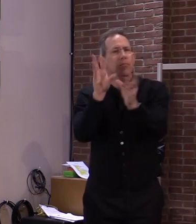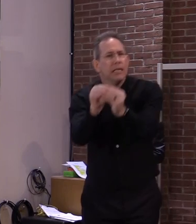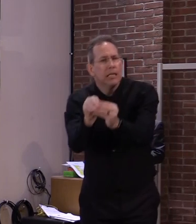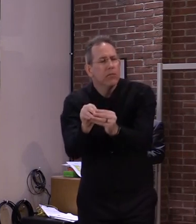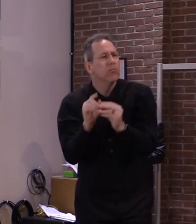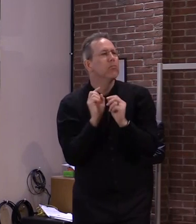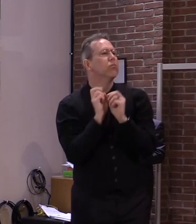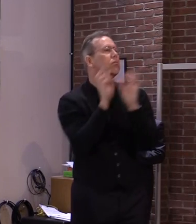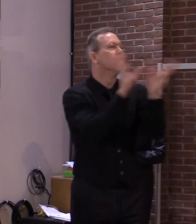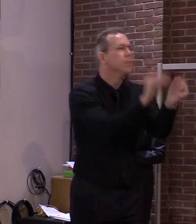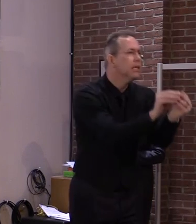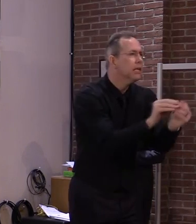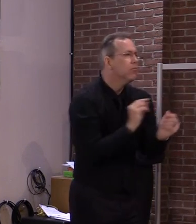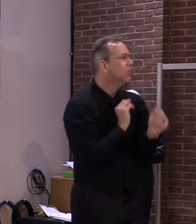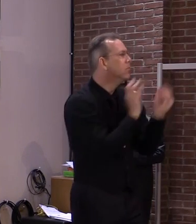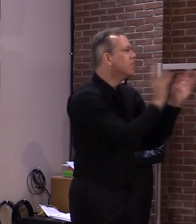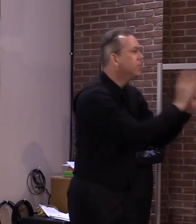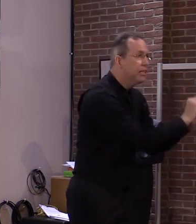Kat, WCAX.